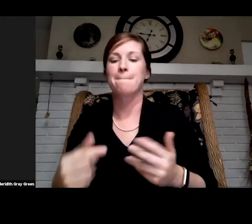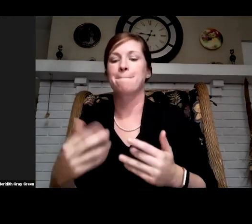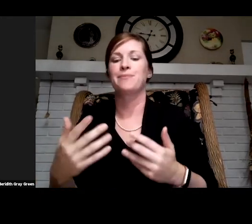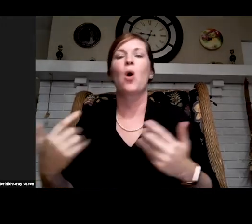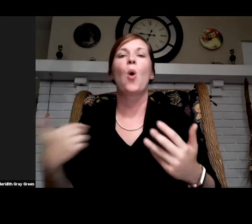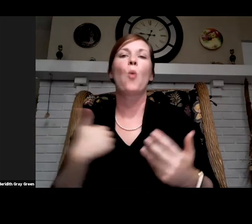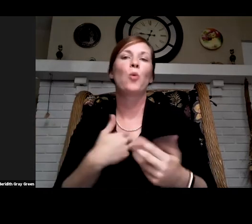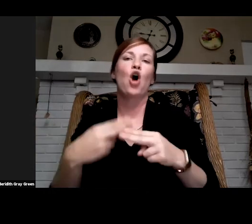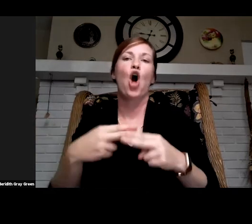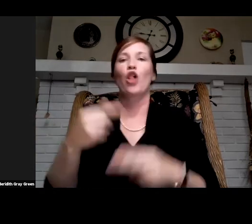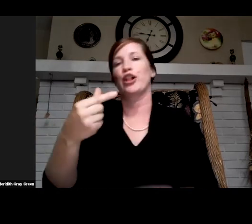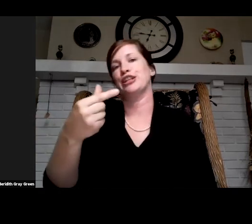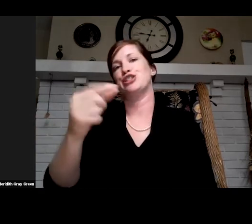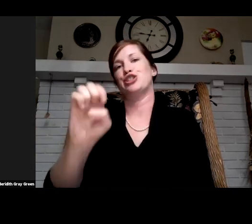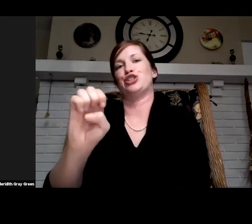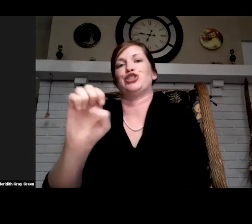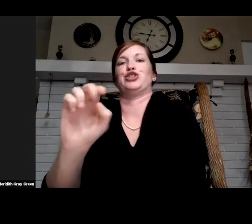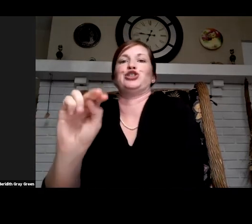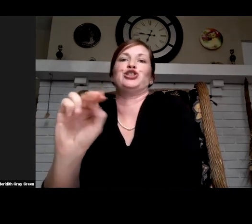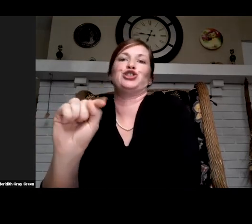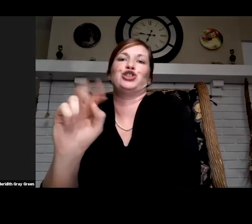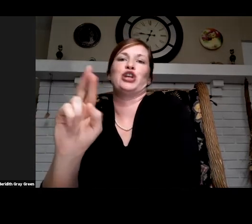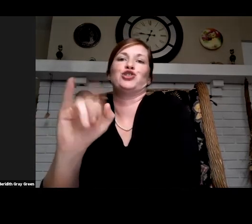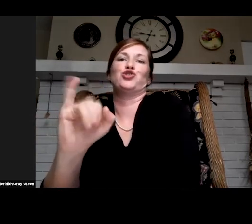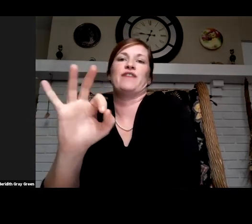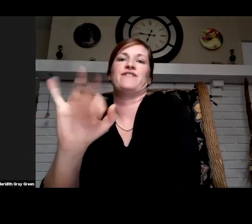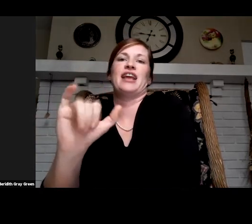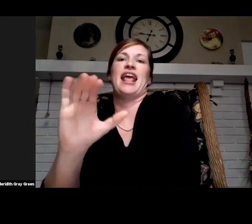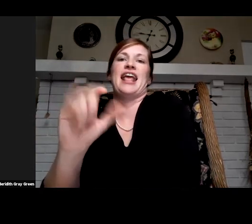could really represent what we call